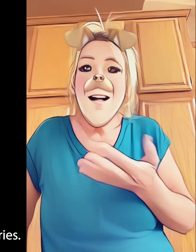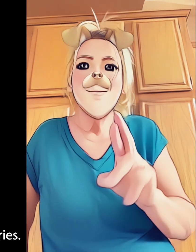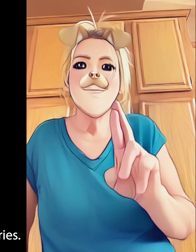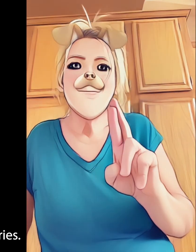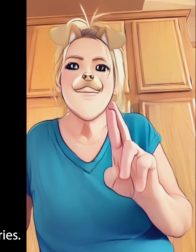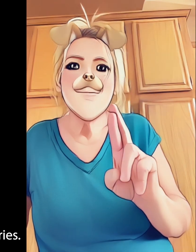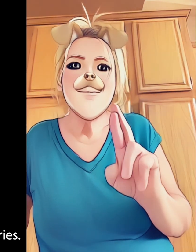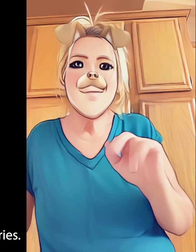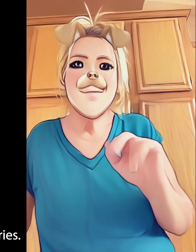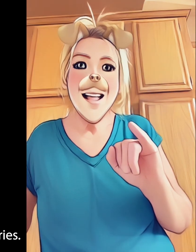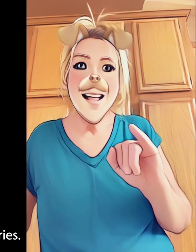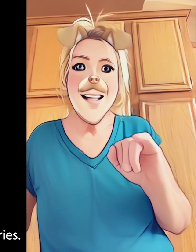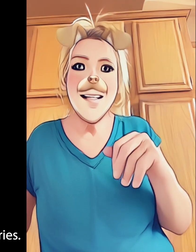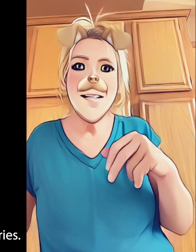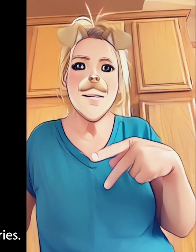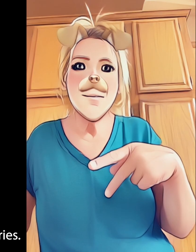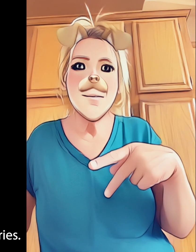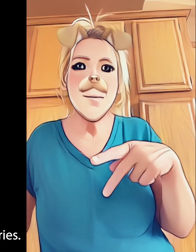ripe strawberries.